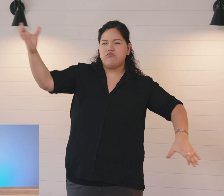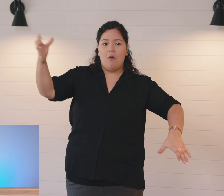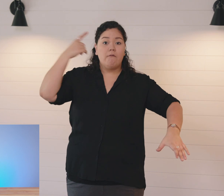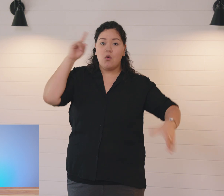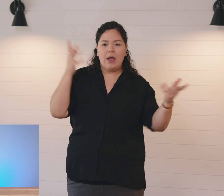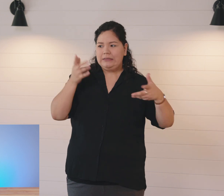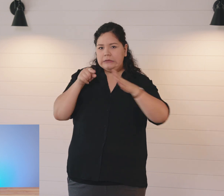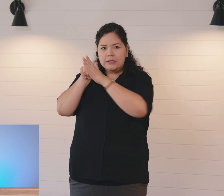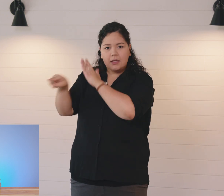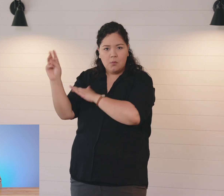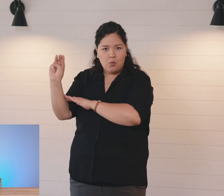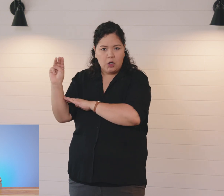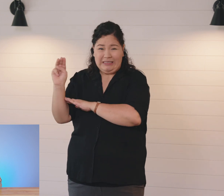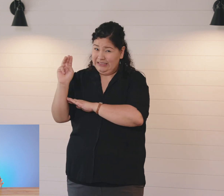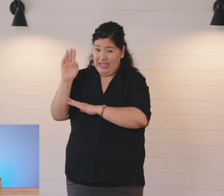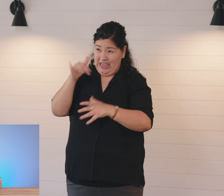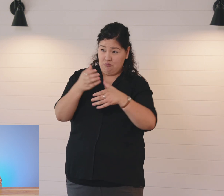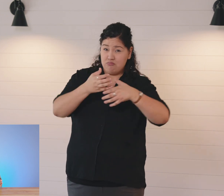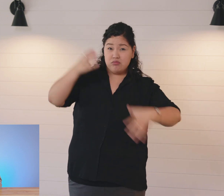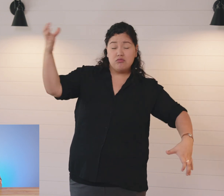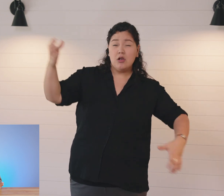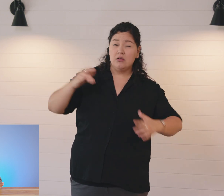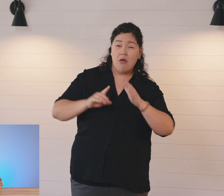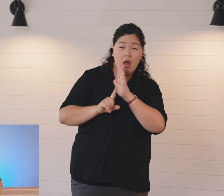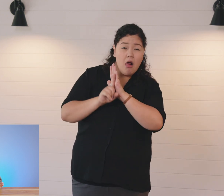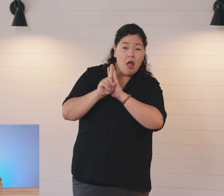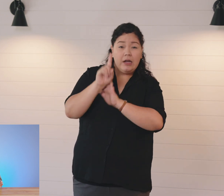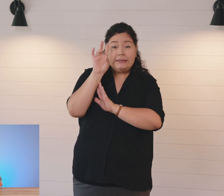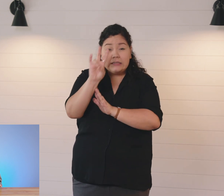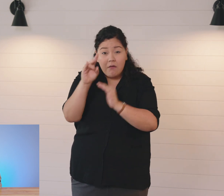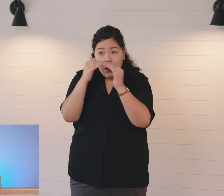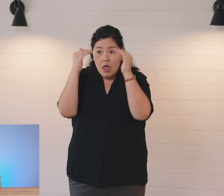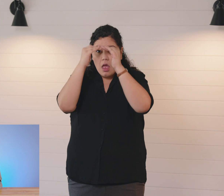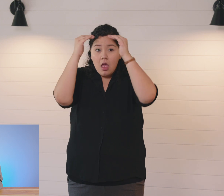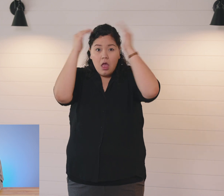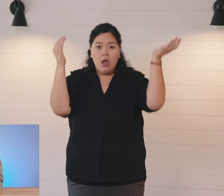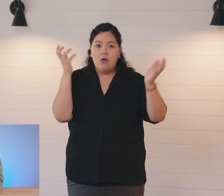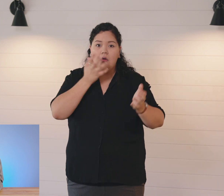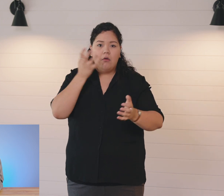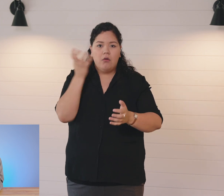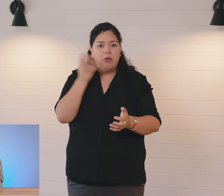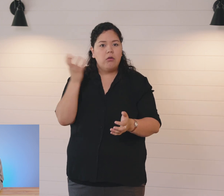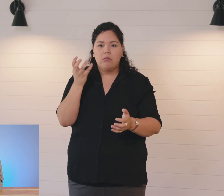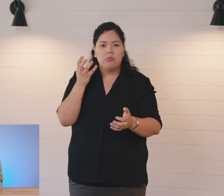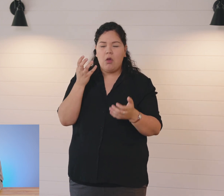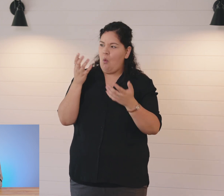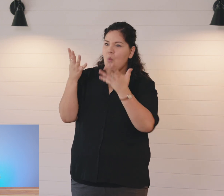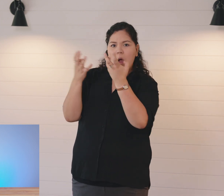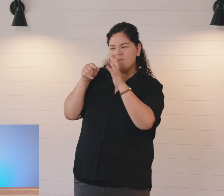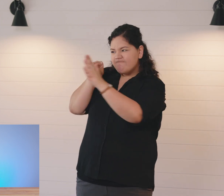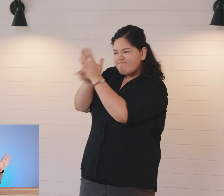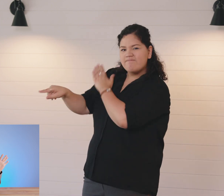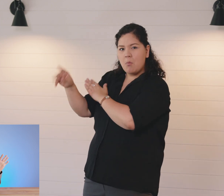house. The pole is seriously 7.5 stories high. He's going to impale Mordecai at the very top of this pole,